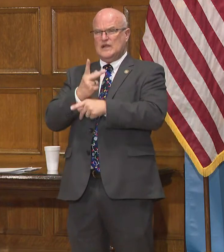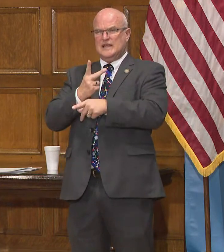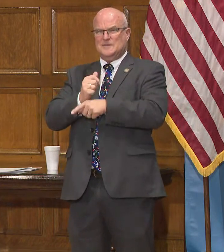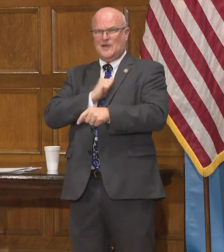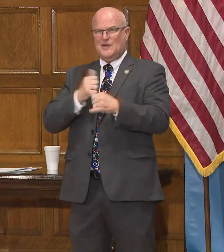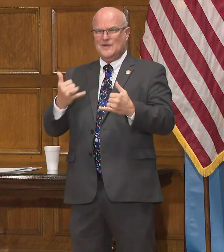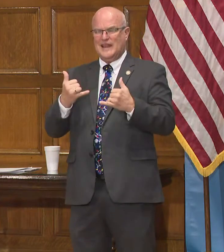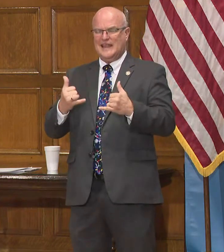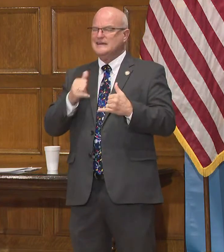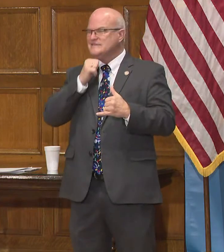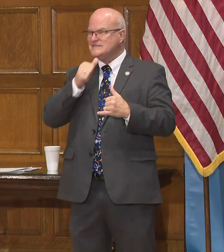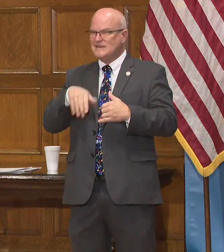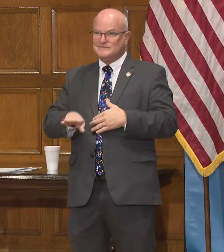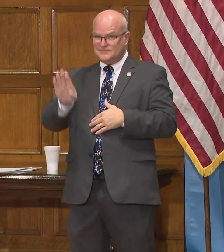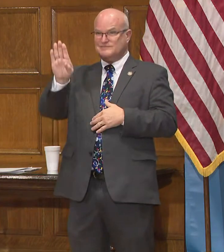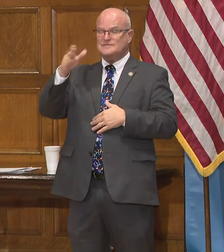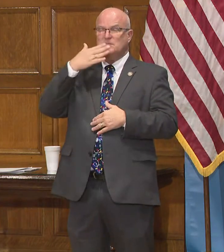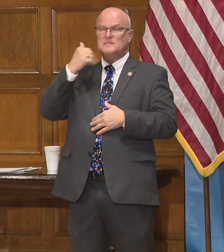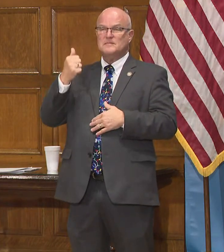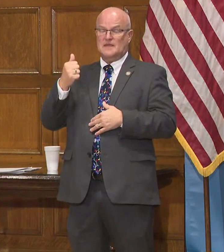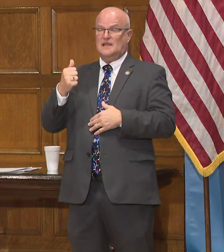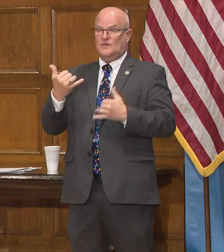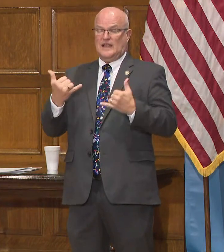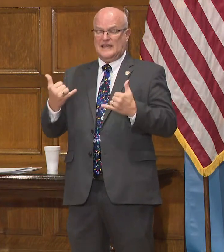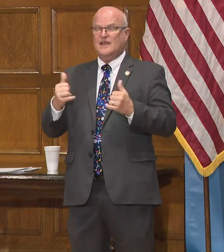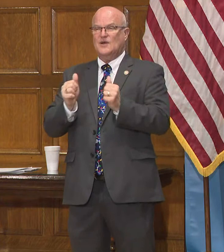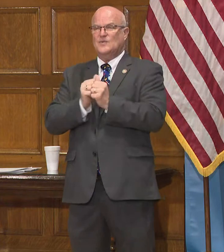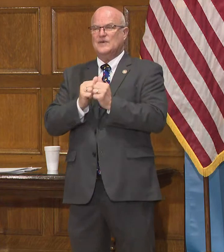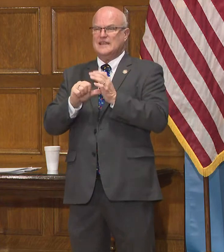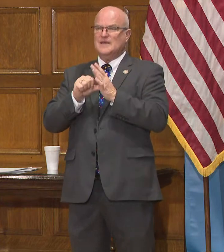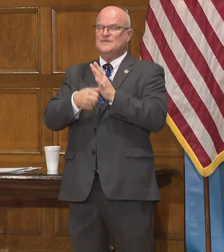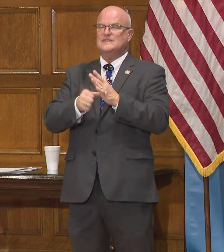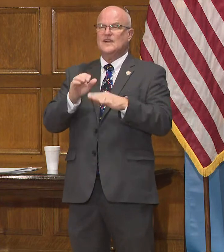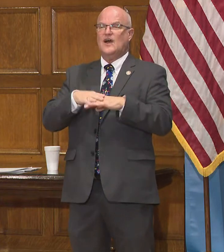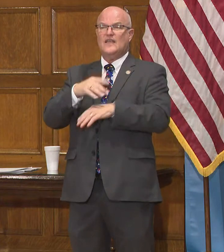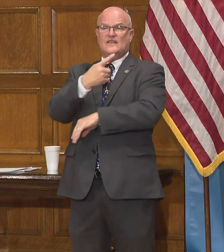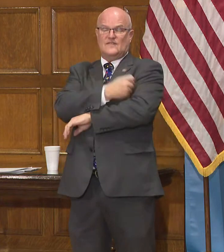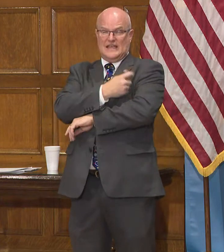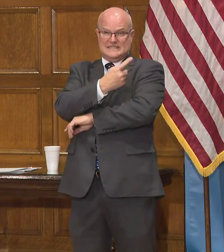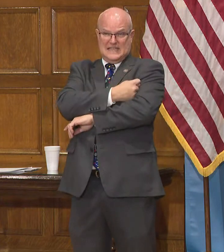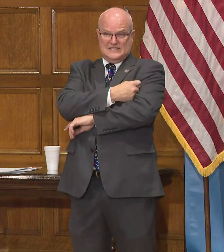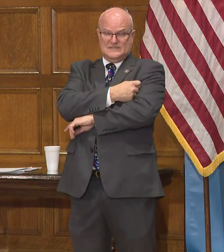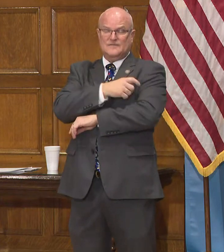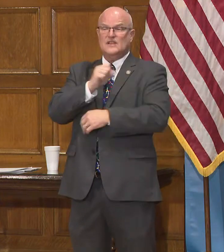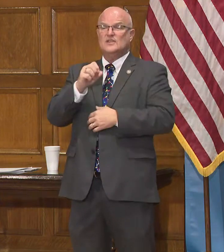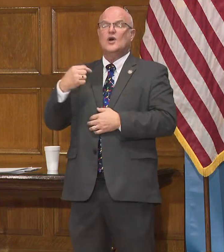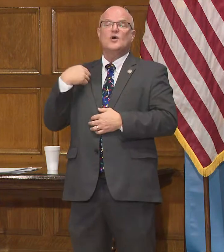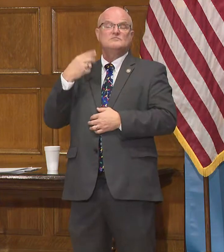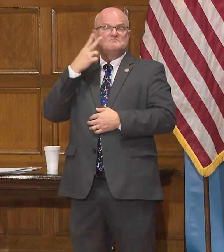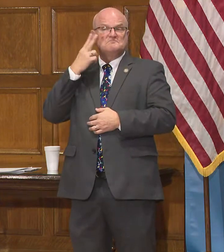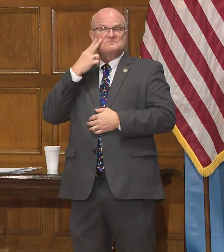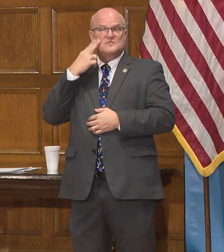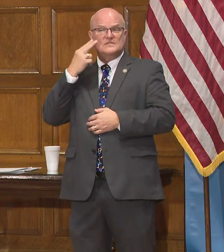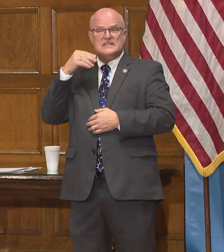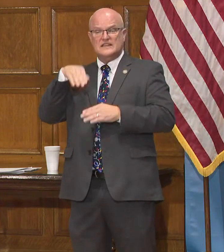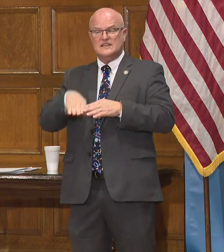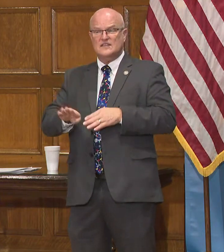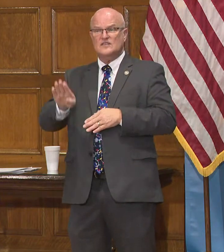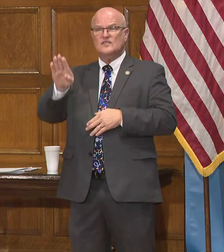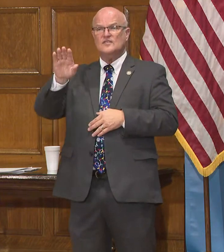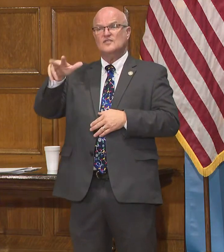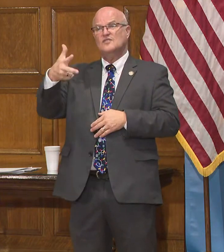own as best we can with emphasis upon the vaccinations. So we will see where it goes,